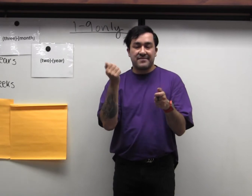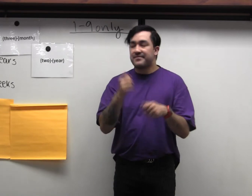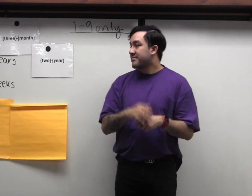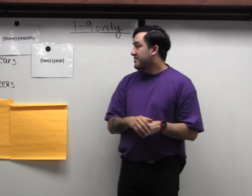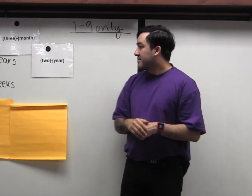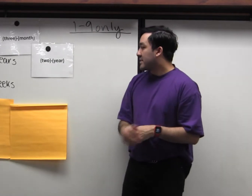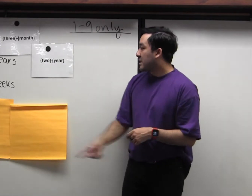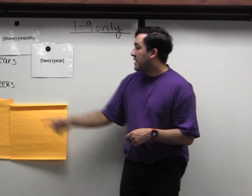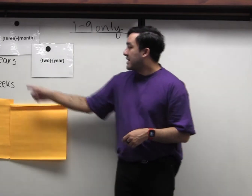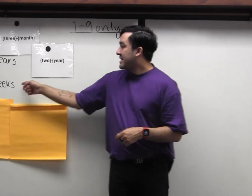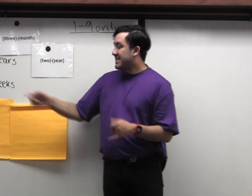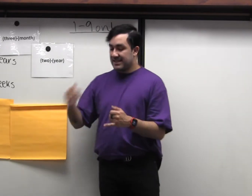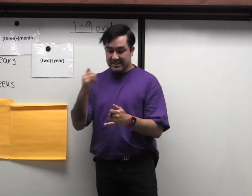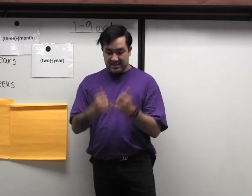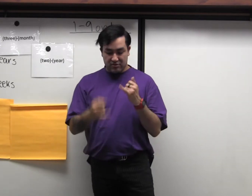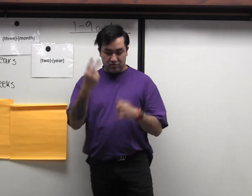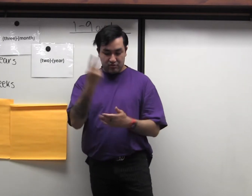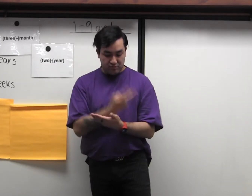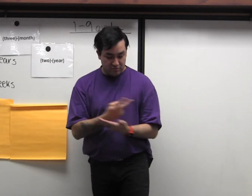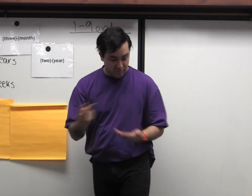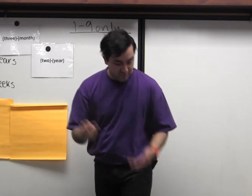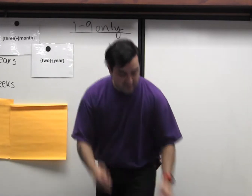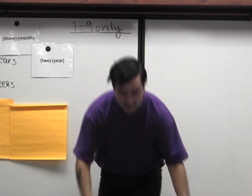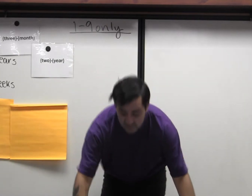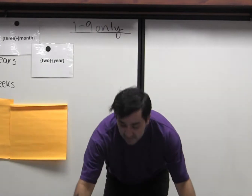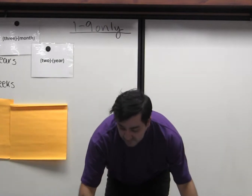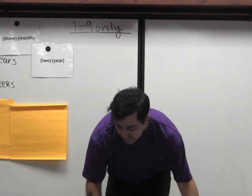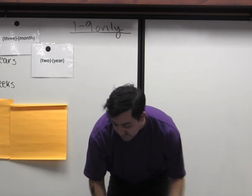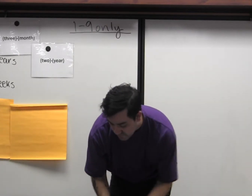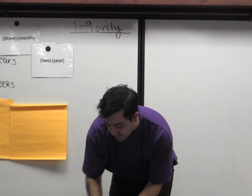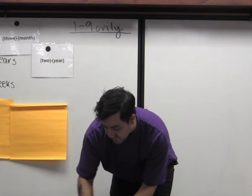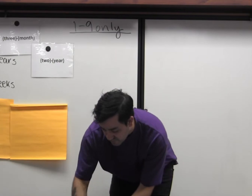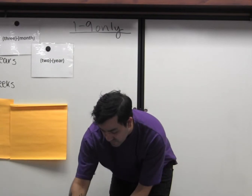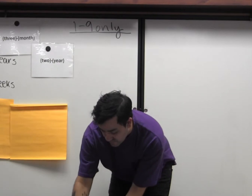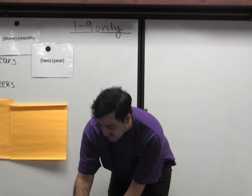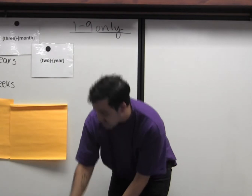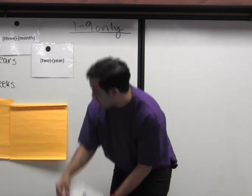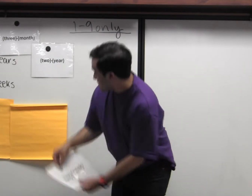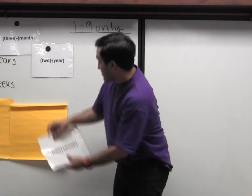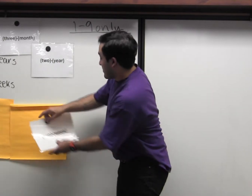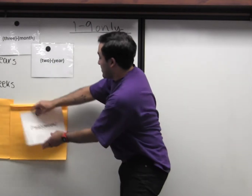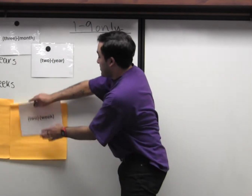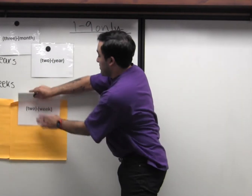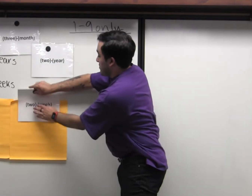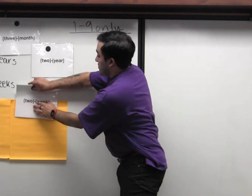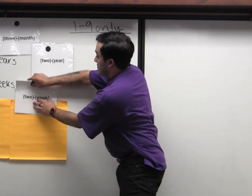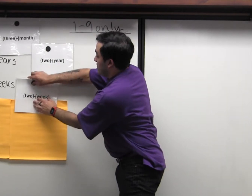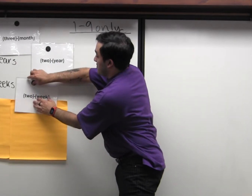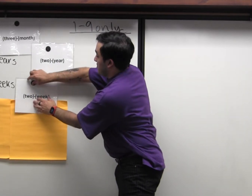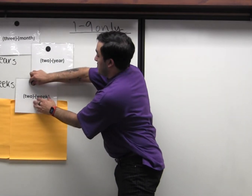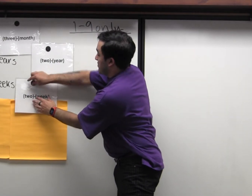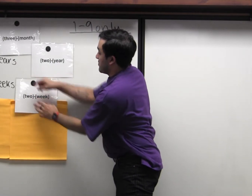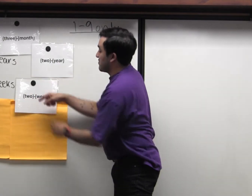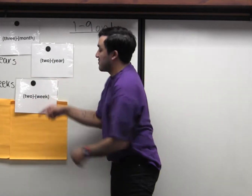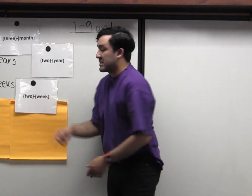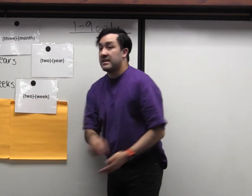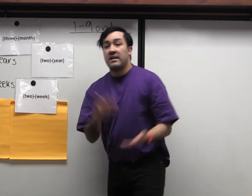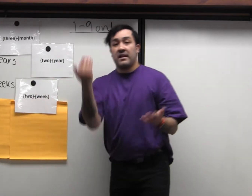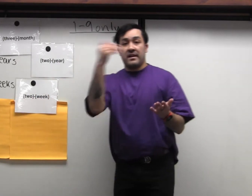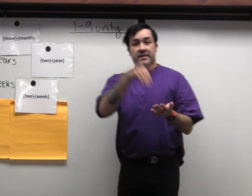top into the forward or backward directions. And so the last one we're gonna go over is 2 weeks. And that was very quickly on how I signed that,